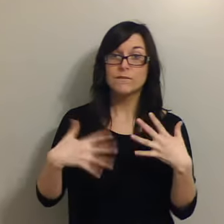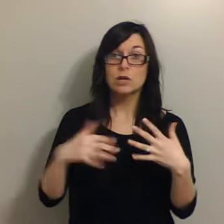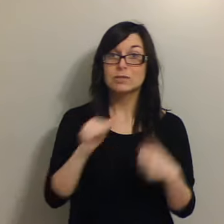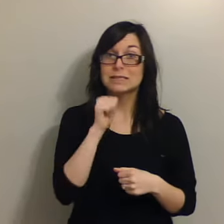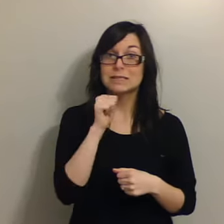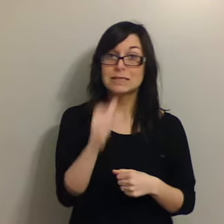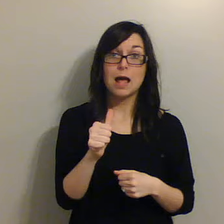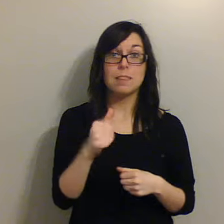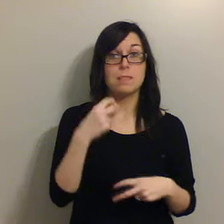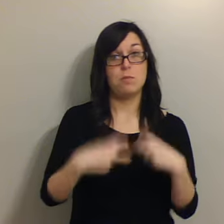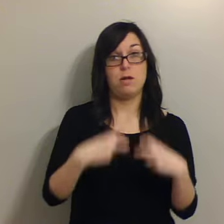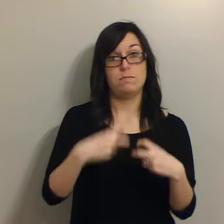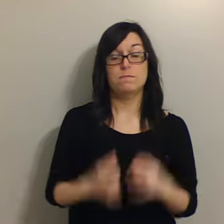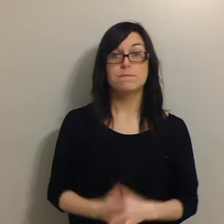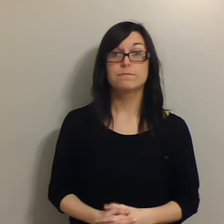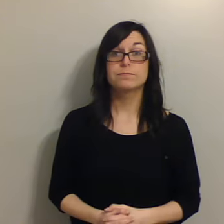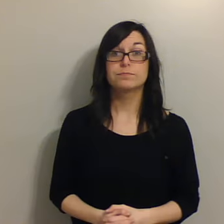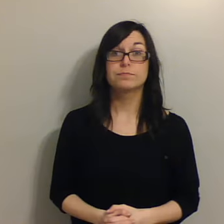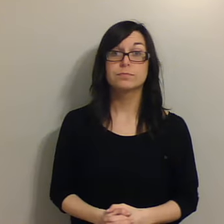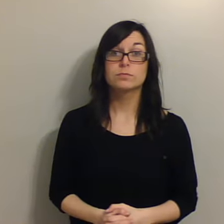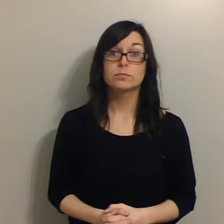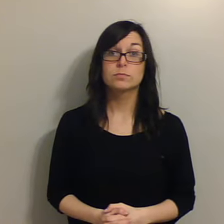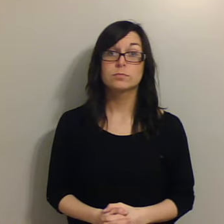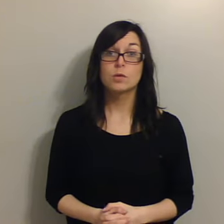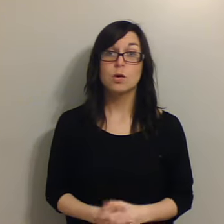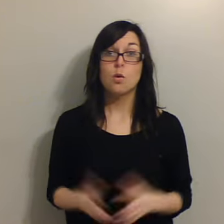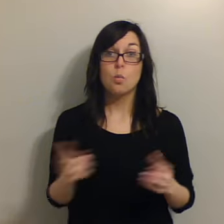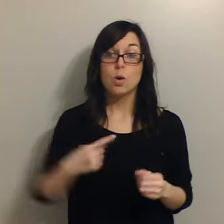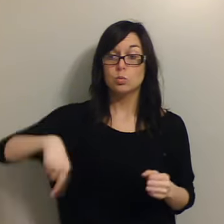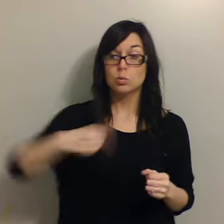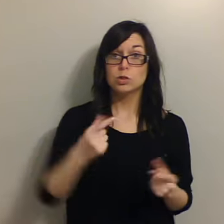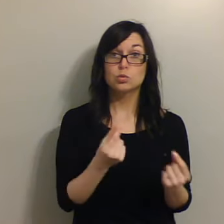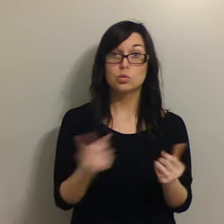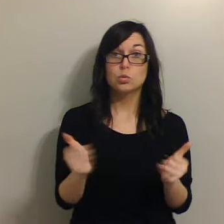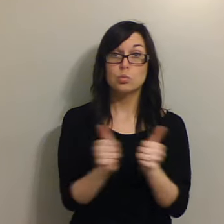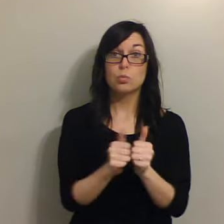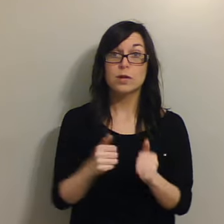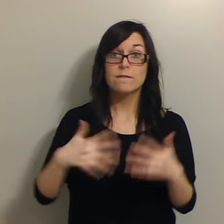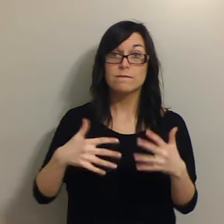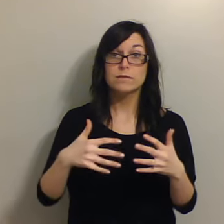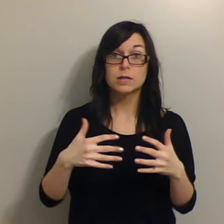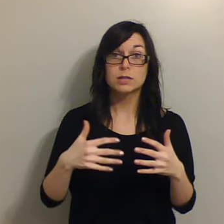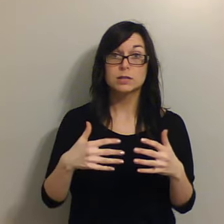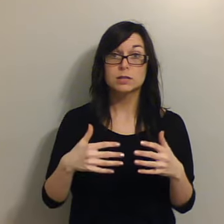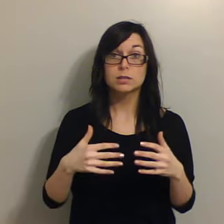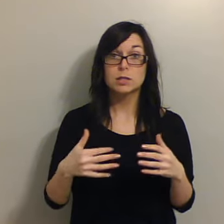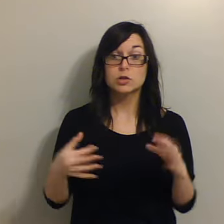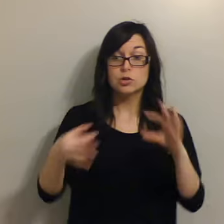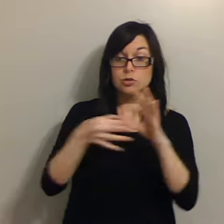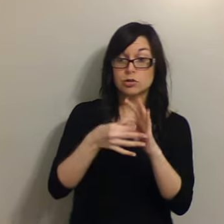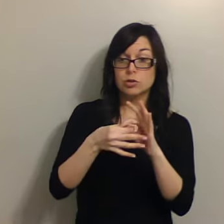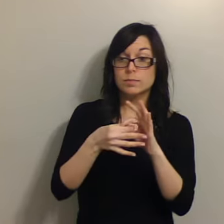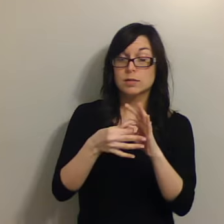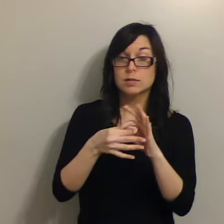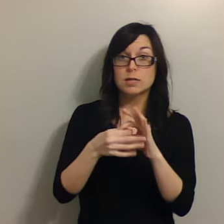What we do with fear is what we turn with how we live our lives. Although we can't eliminate fear, we turn